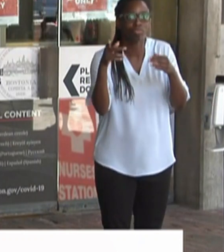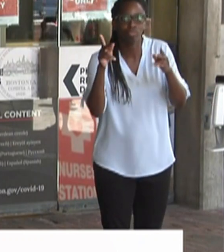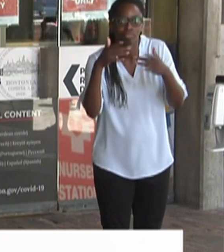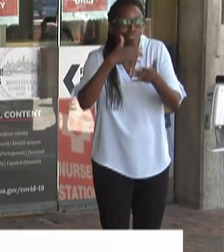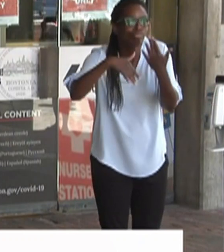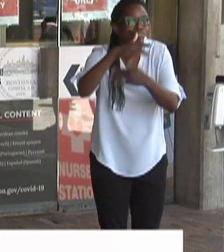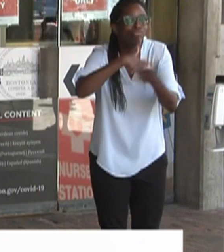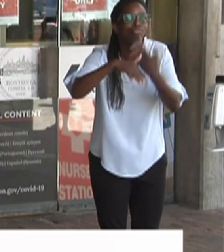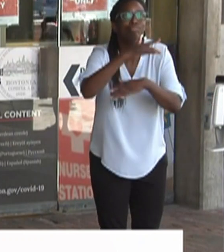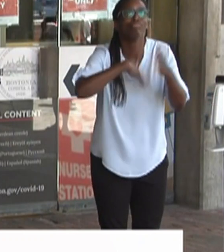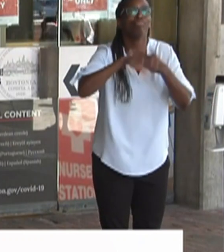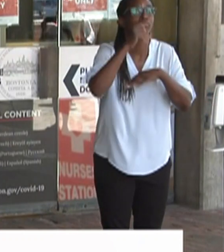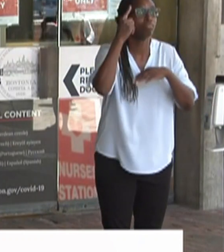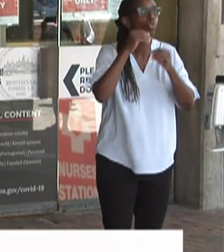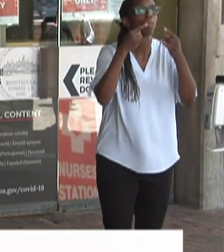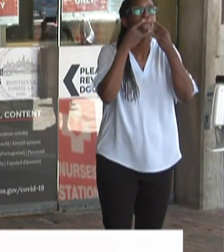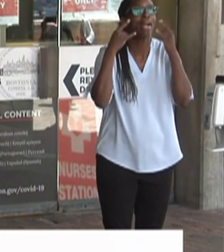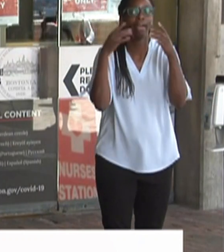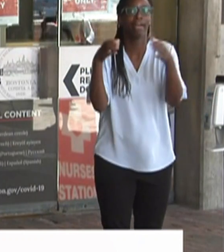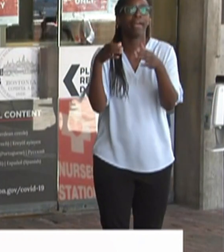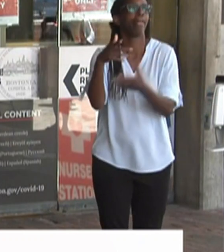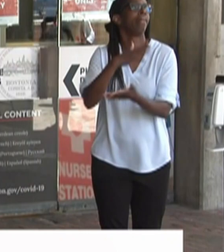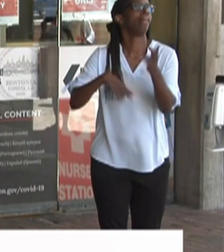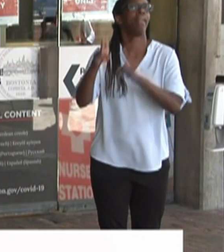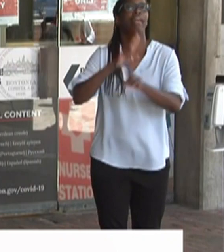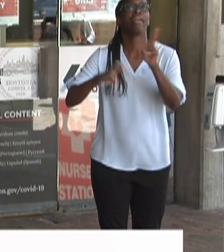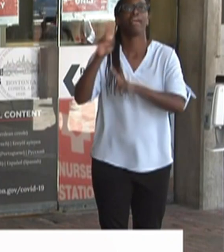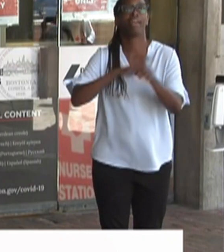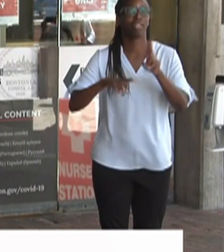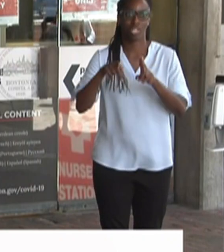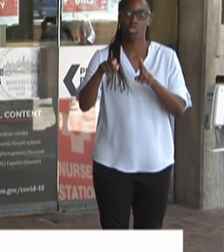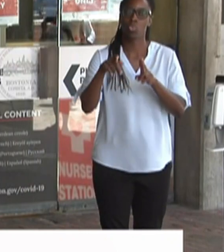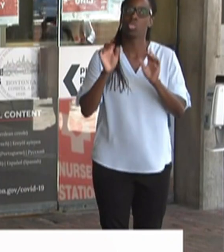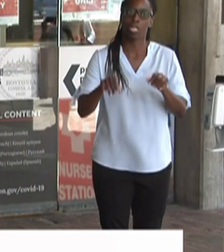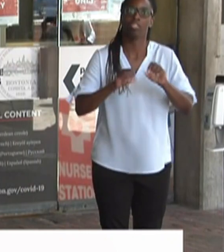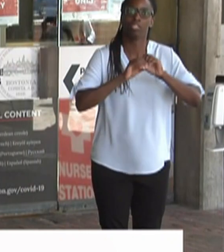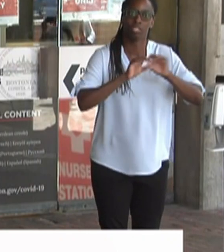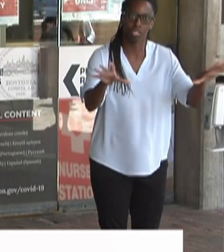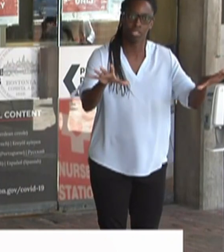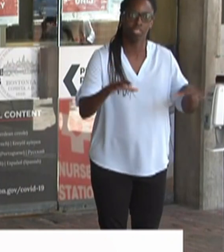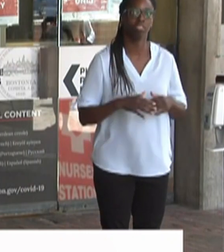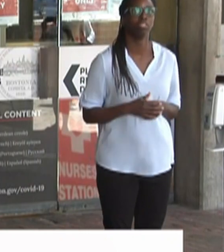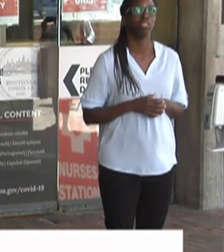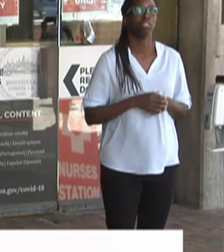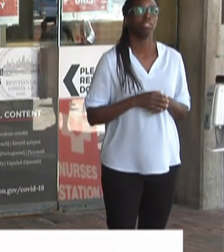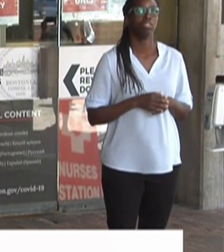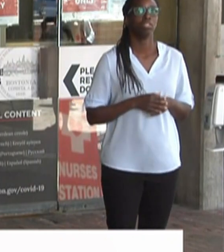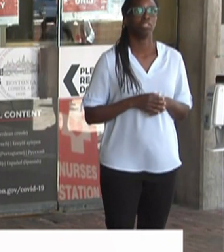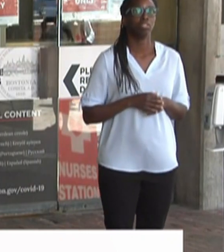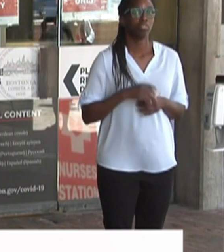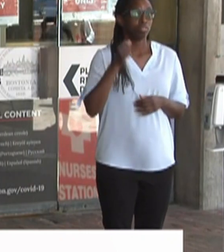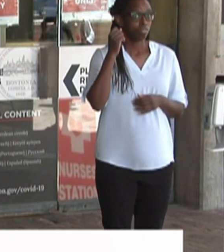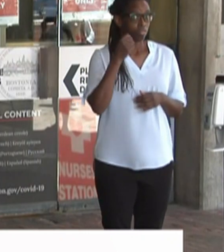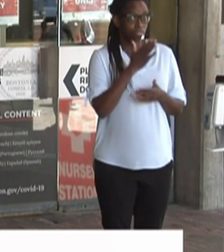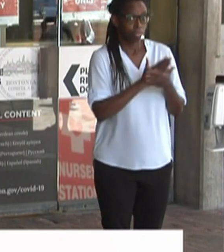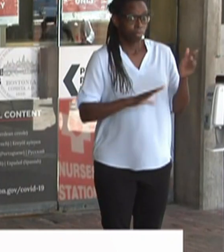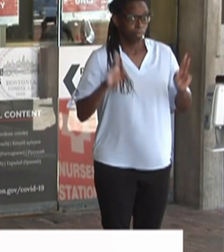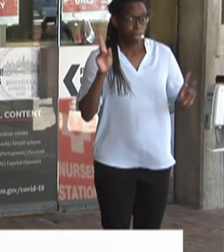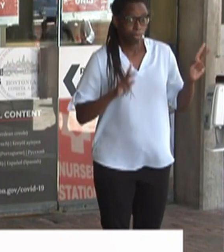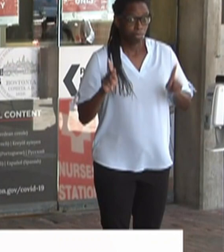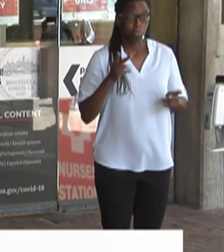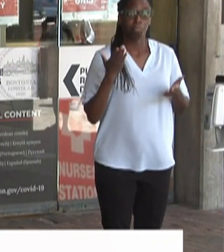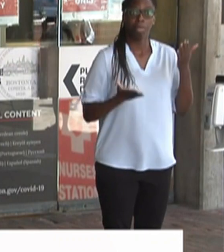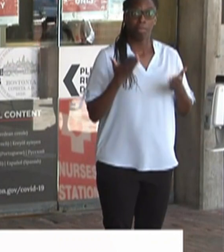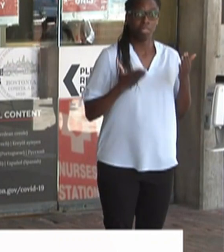So again, that asymptomatic, and the mayor talks about if you feel sick and if you don't feel sick, the notion of being in small groups and being